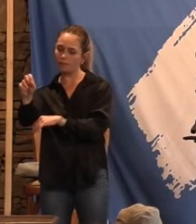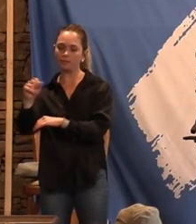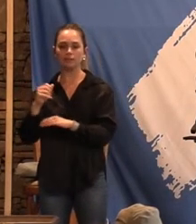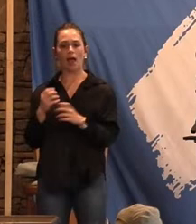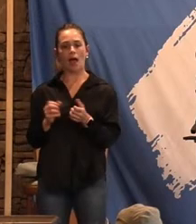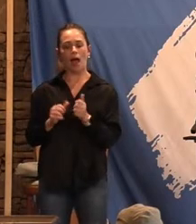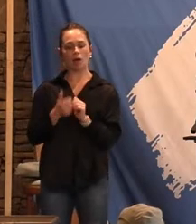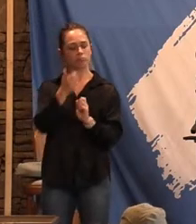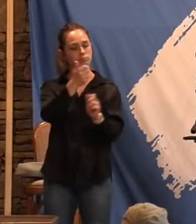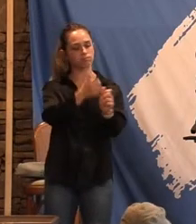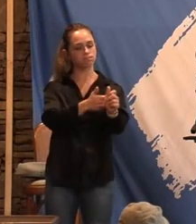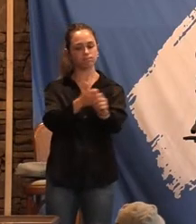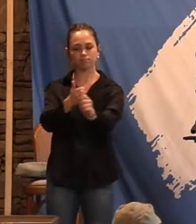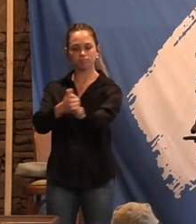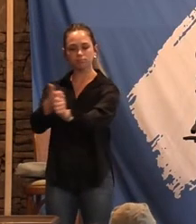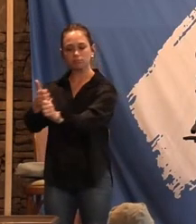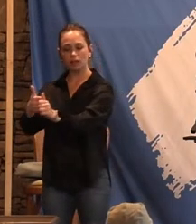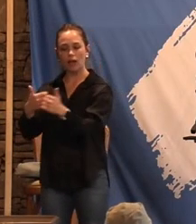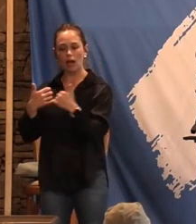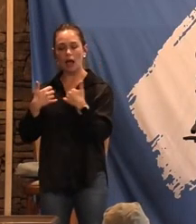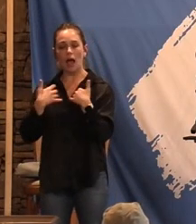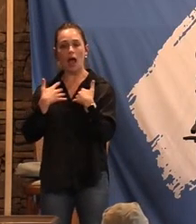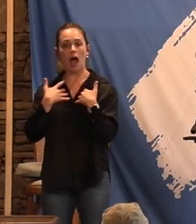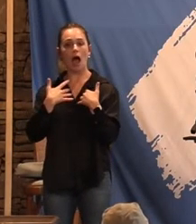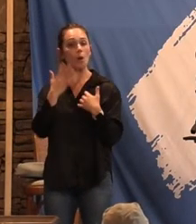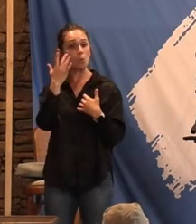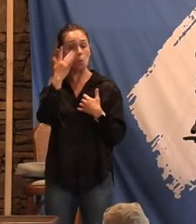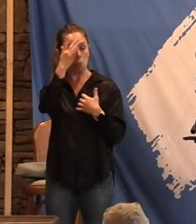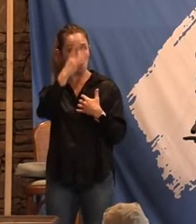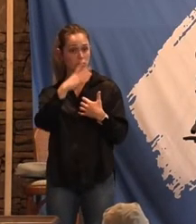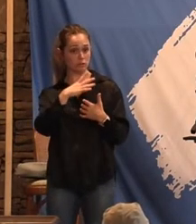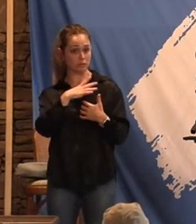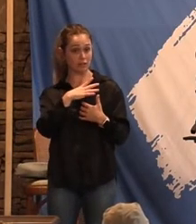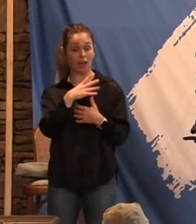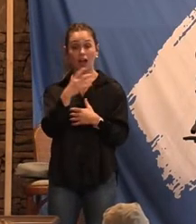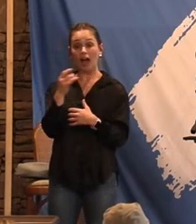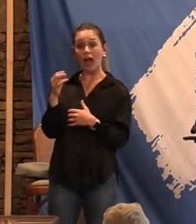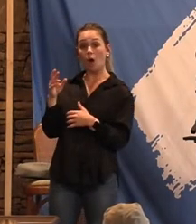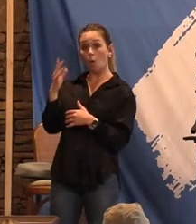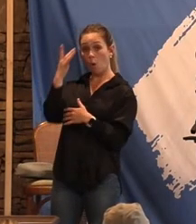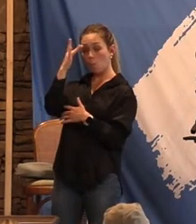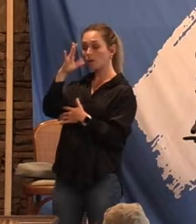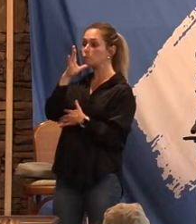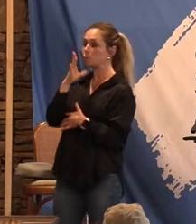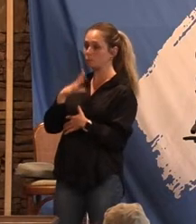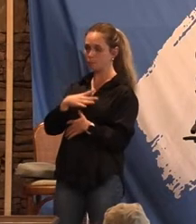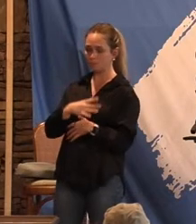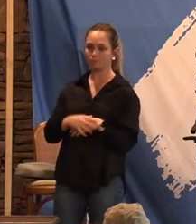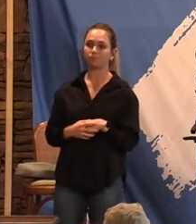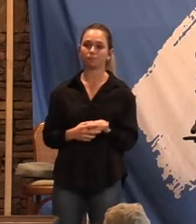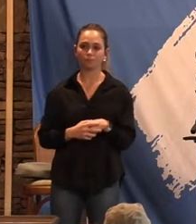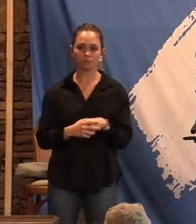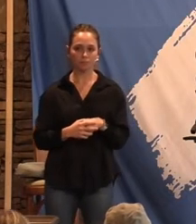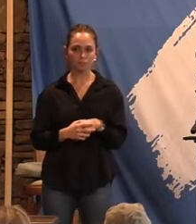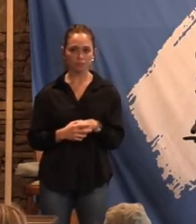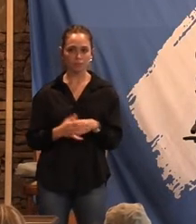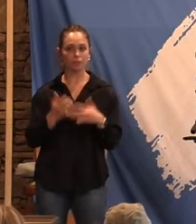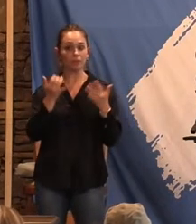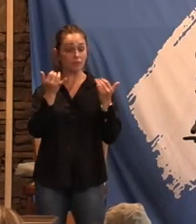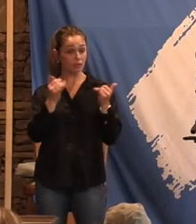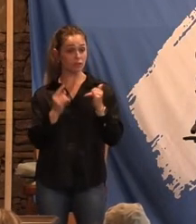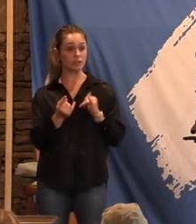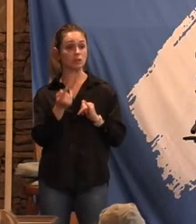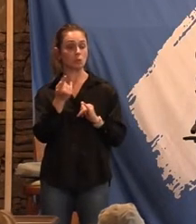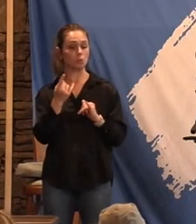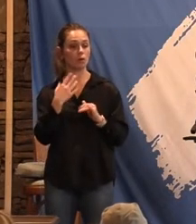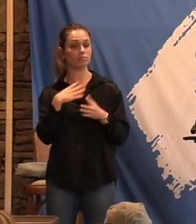every one of them had a wise man and or a wise woman. And this is one